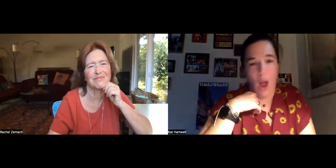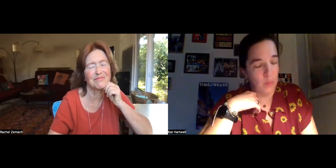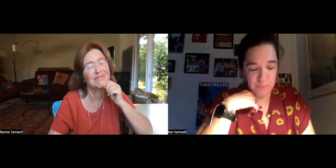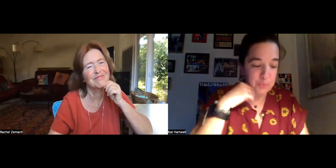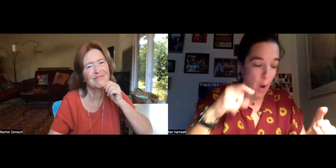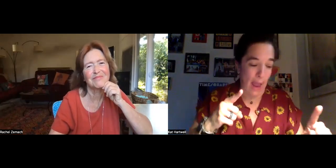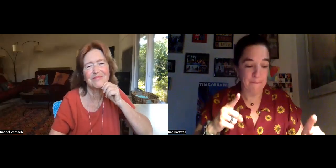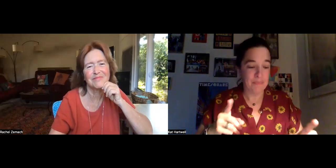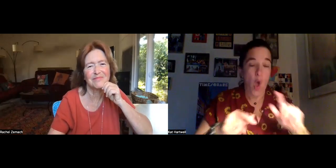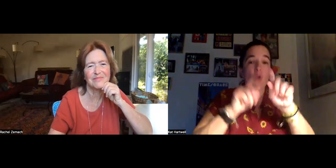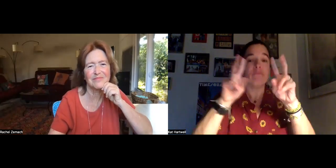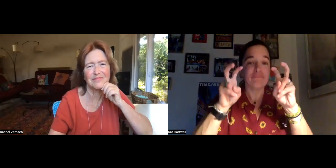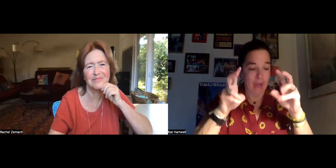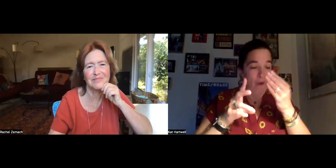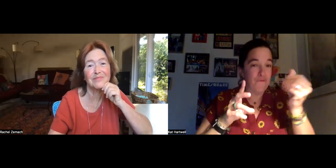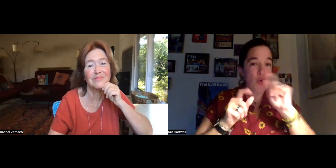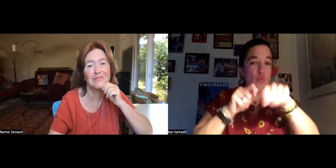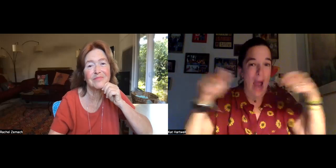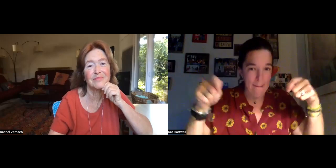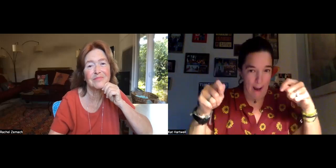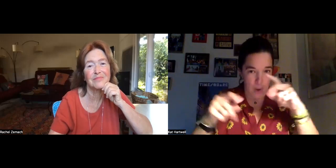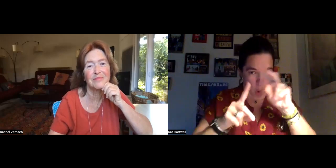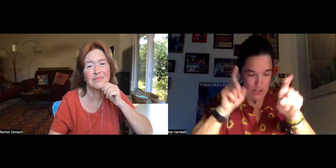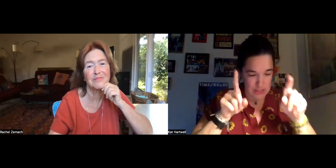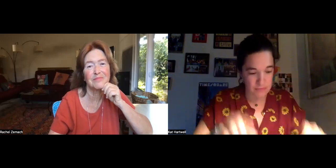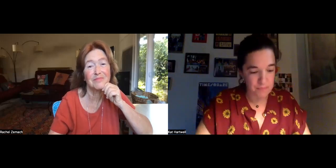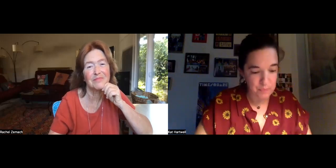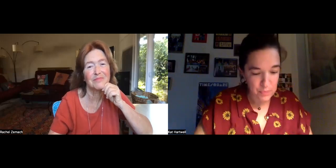Wow. Okay. A few wrap up questions.